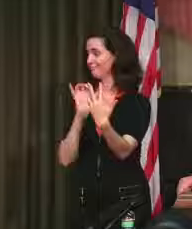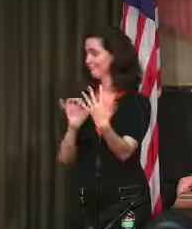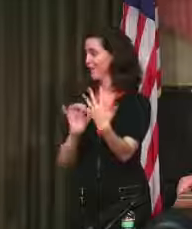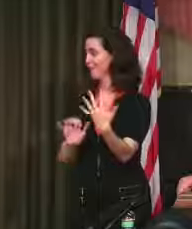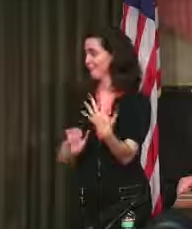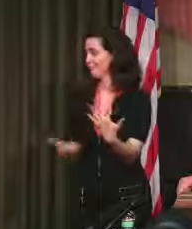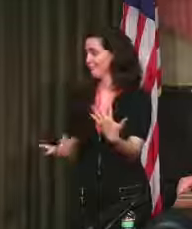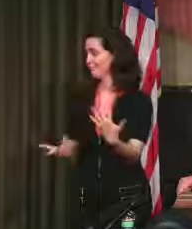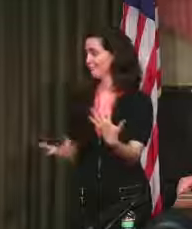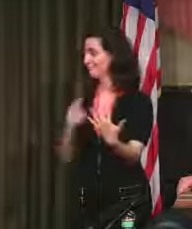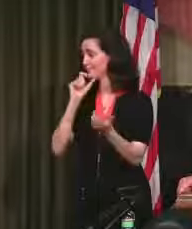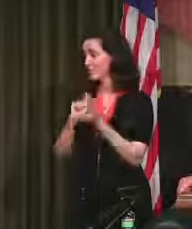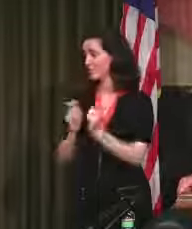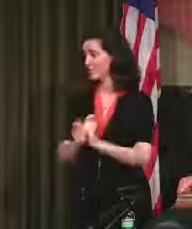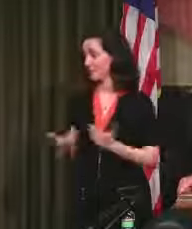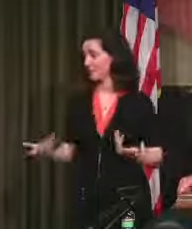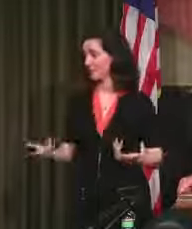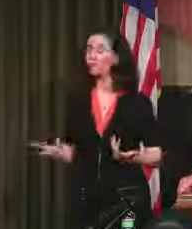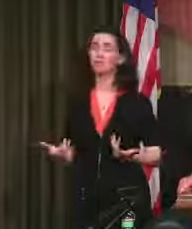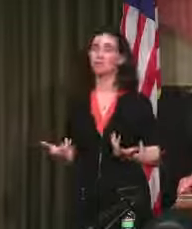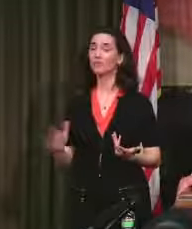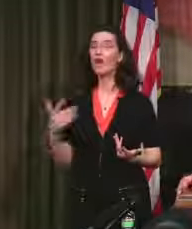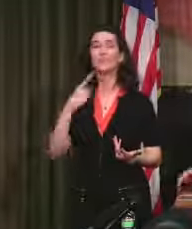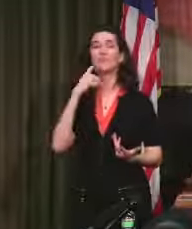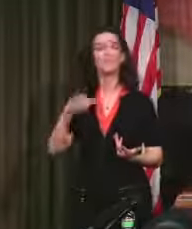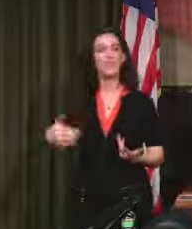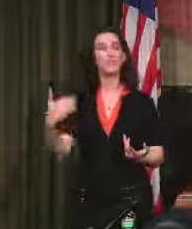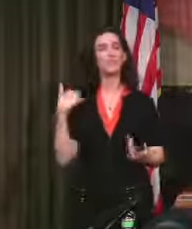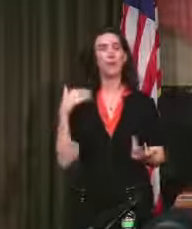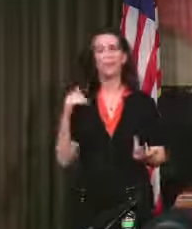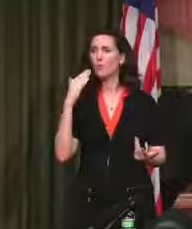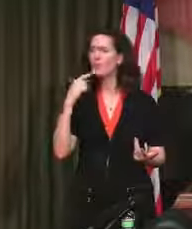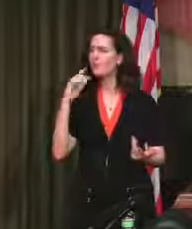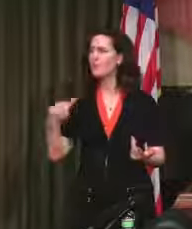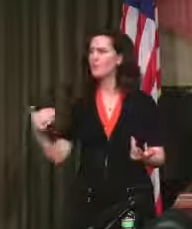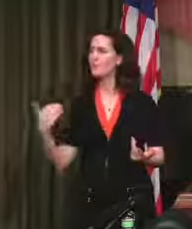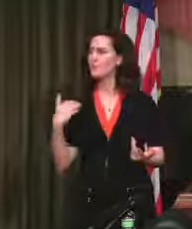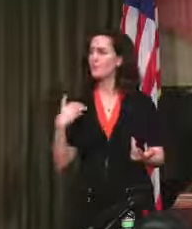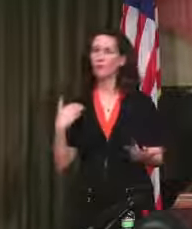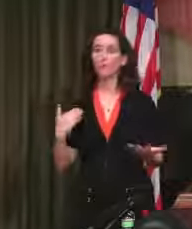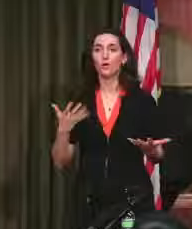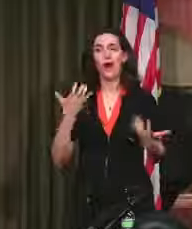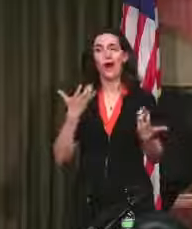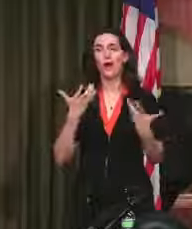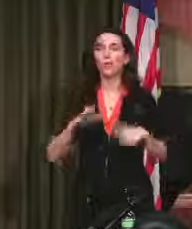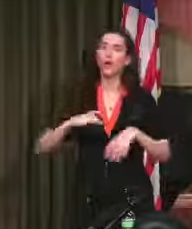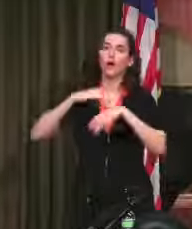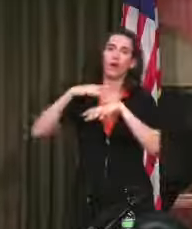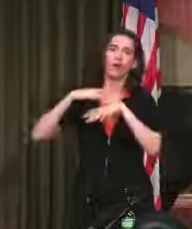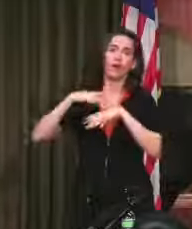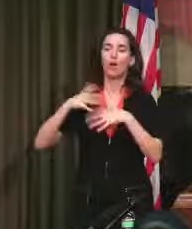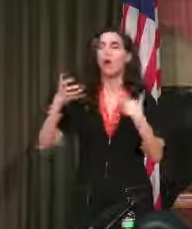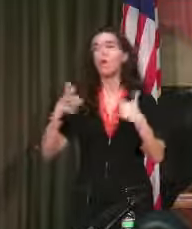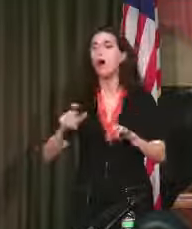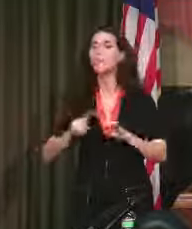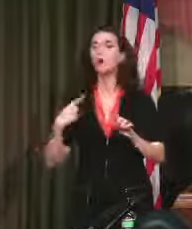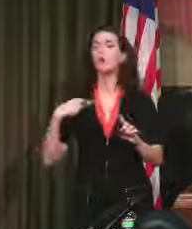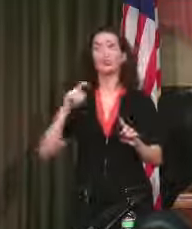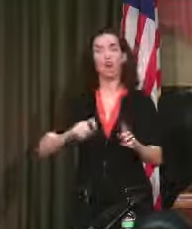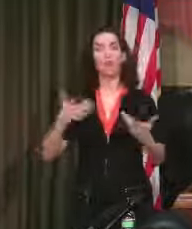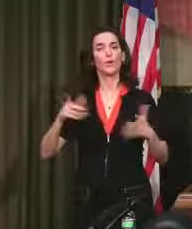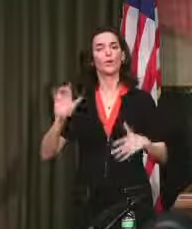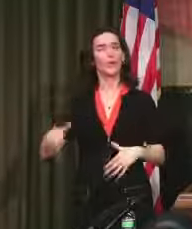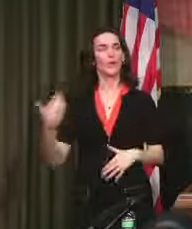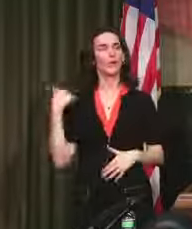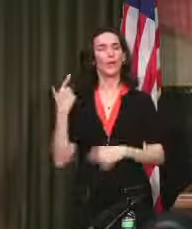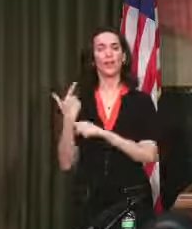change. And that's why I said it earlier, and I meant it. I don't want to dwell on this, but we should have done this in the fiscal